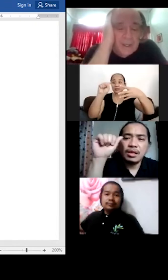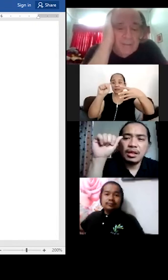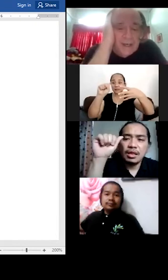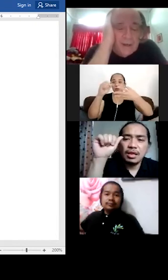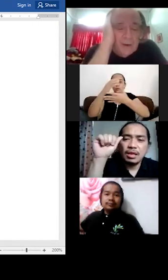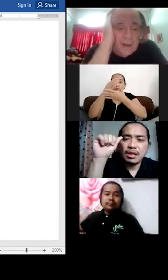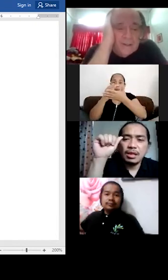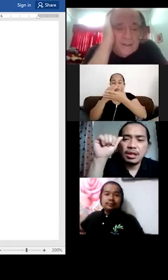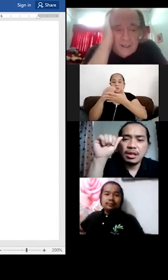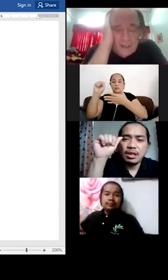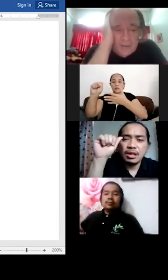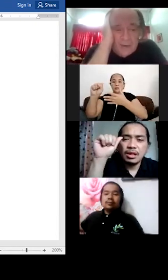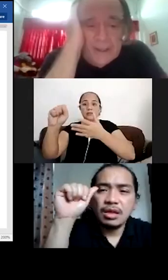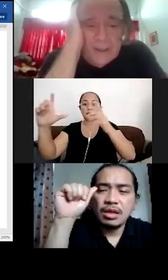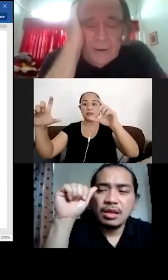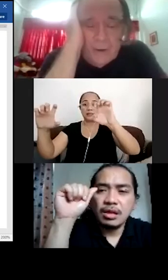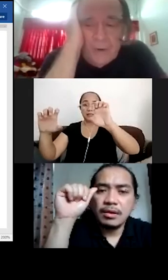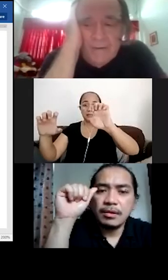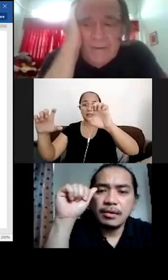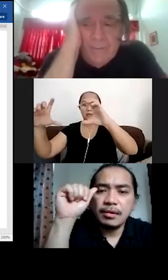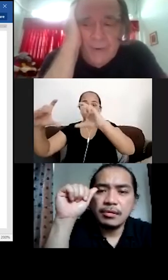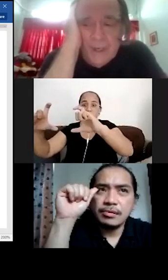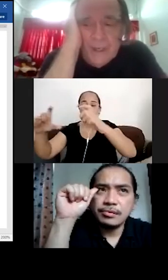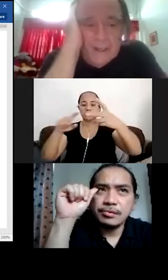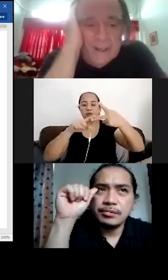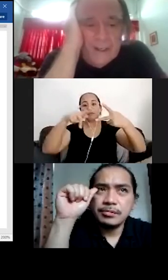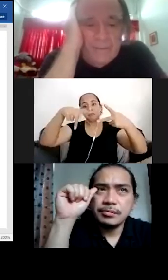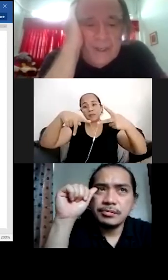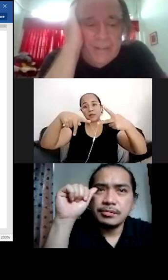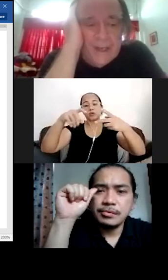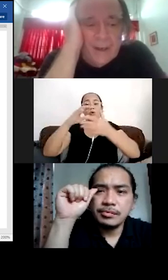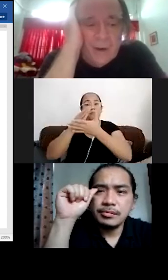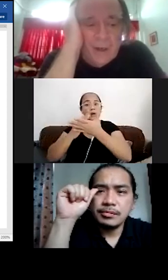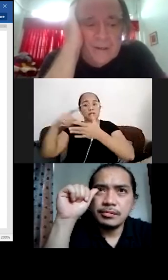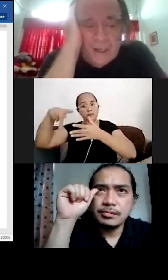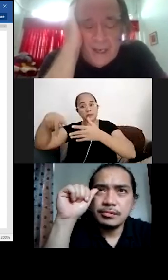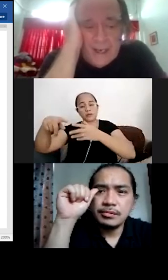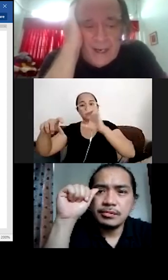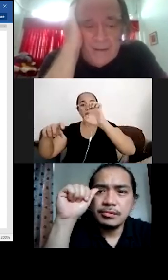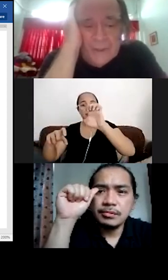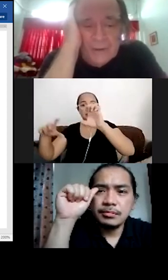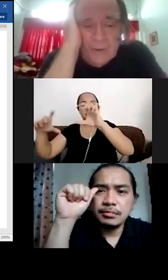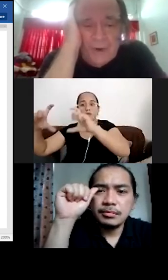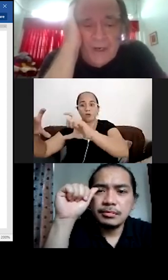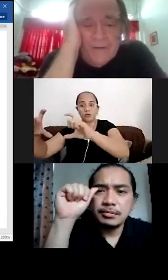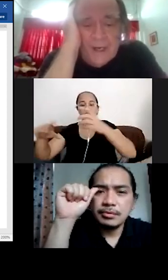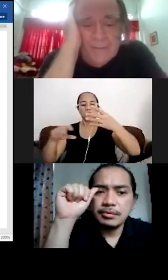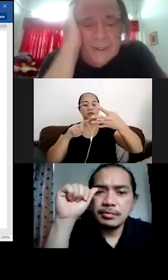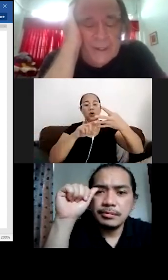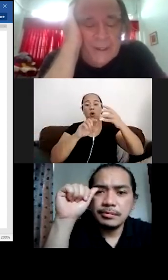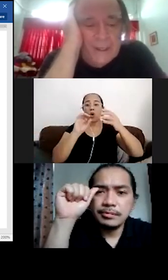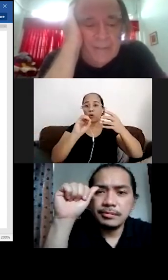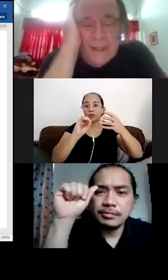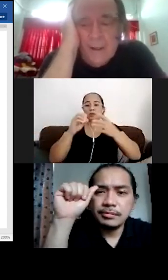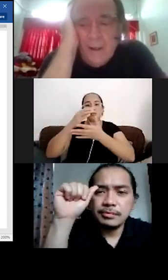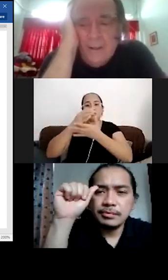in the embedded clause, a predicate or part of the predicate in the embedded clause, an object or part of the object